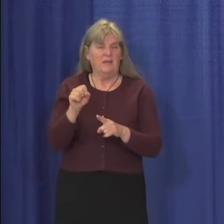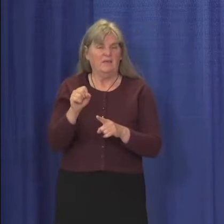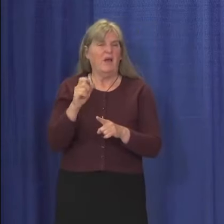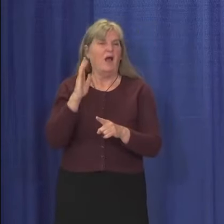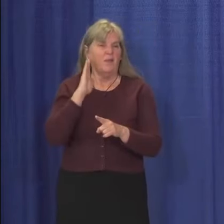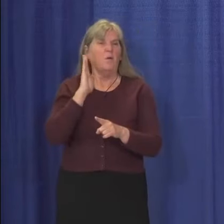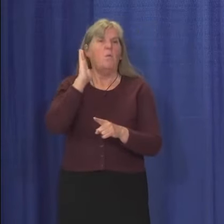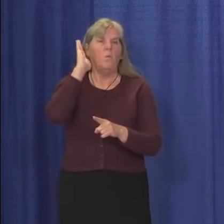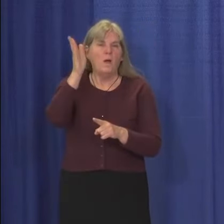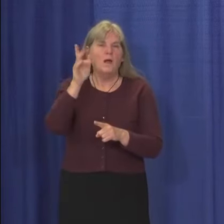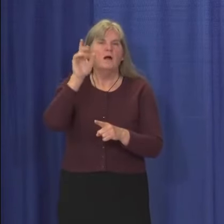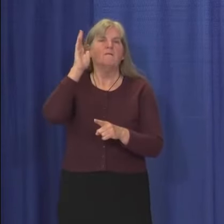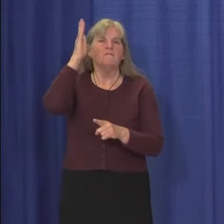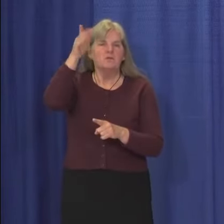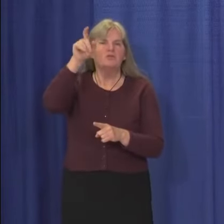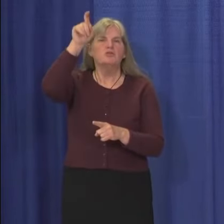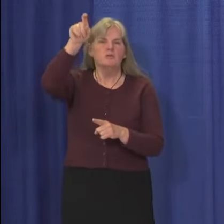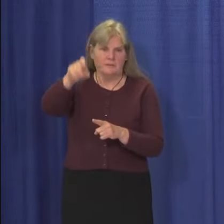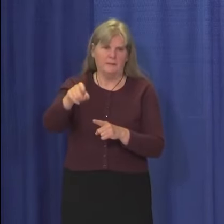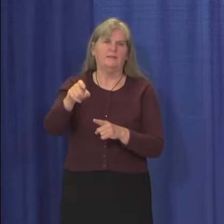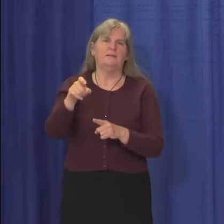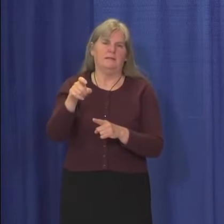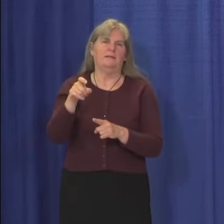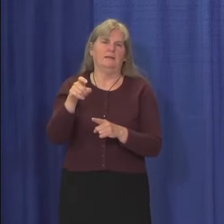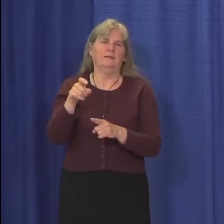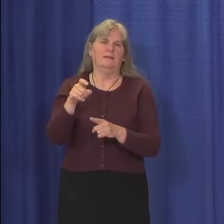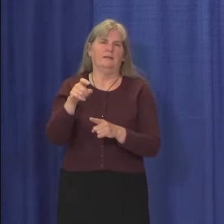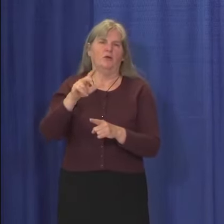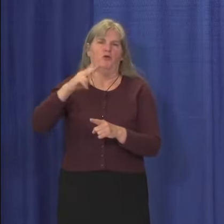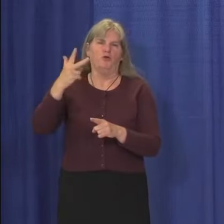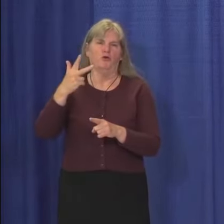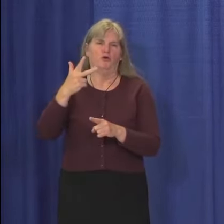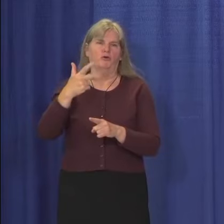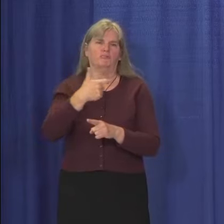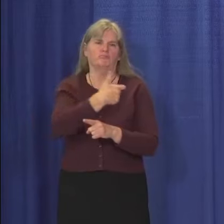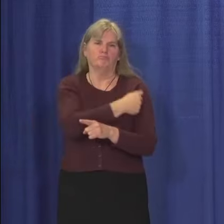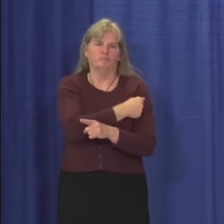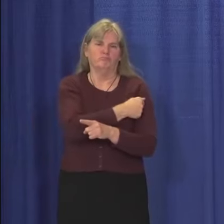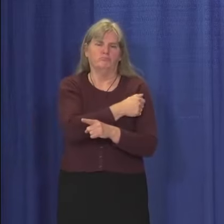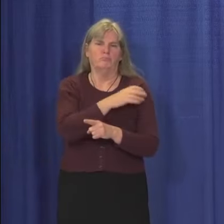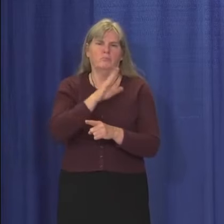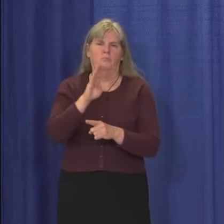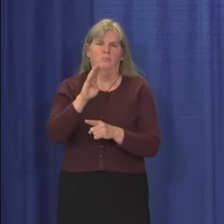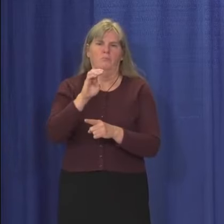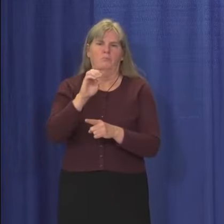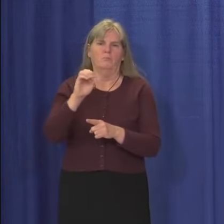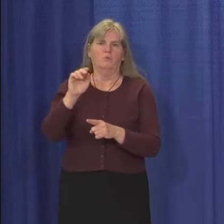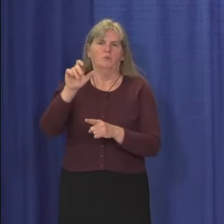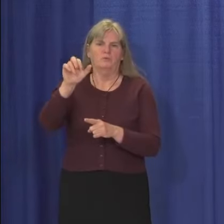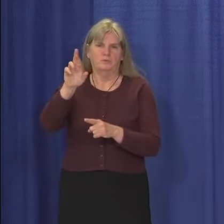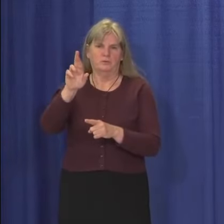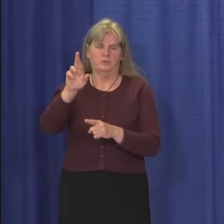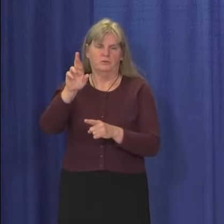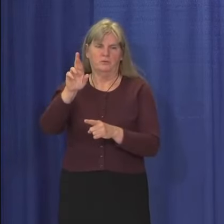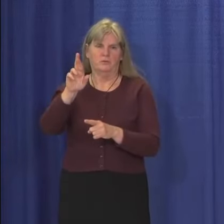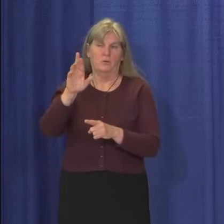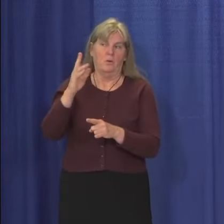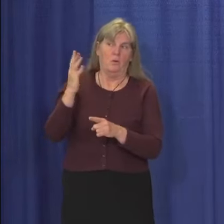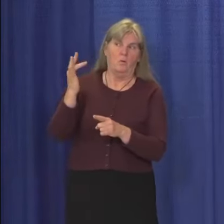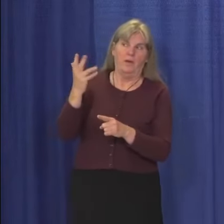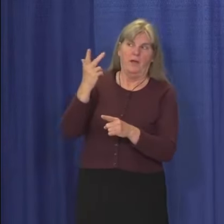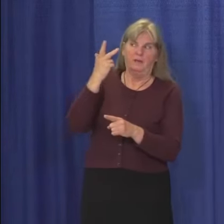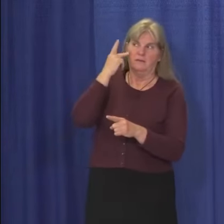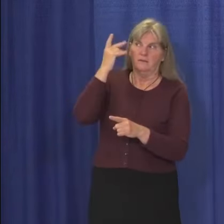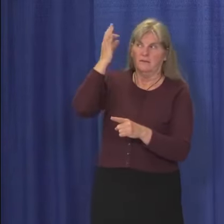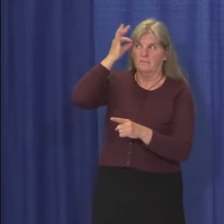booster shot, and yes, we are in discussion with national counterparts on that, and we will eventually await recommendations at